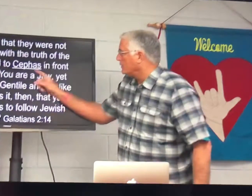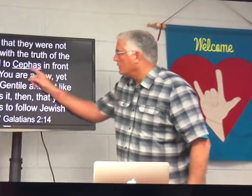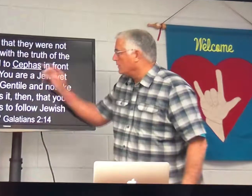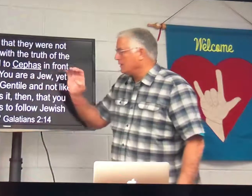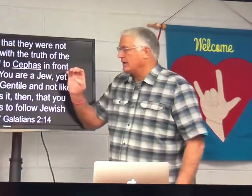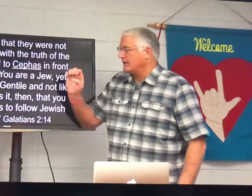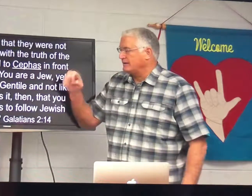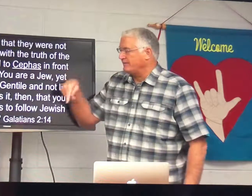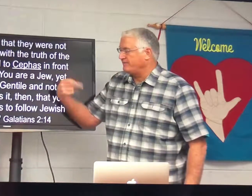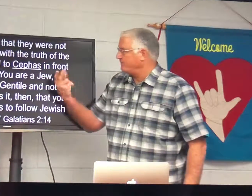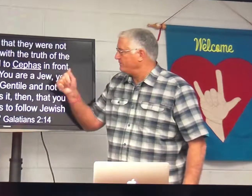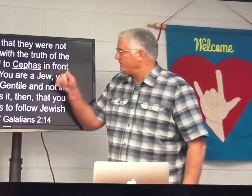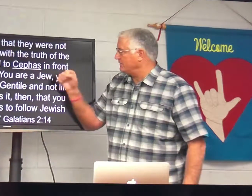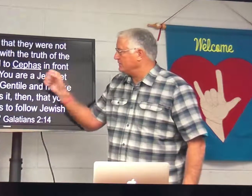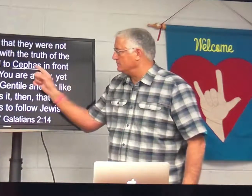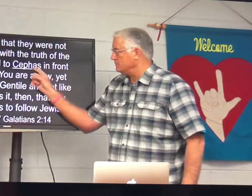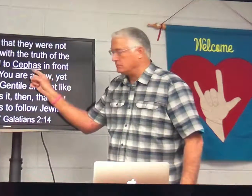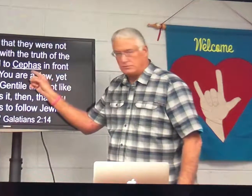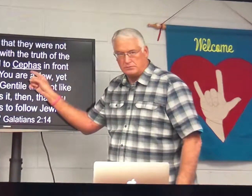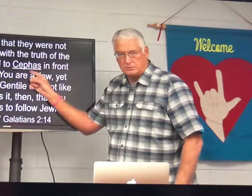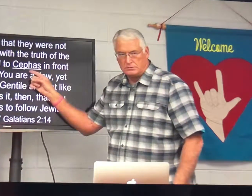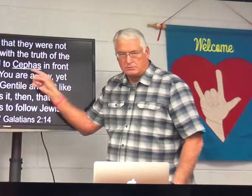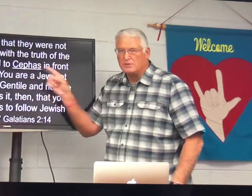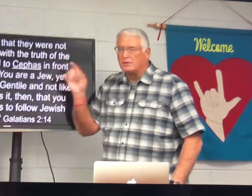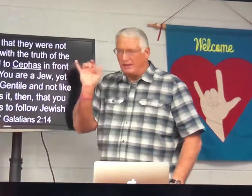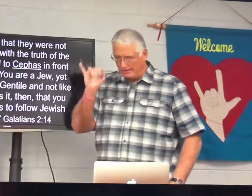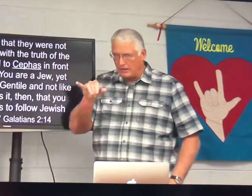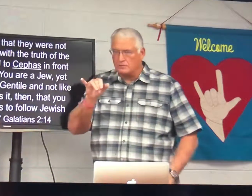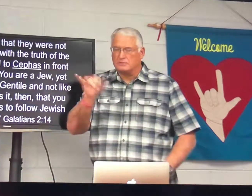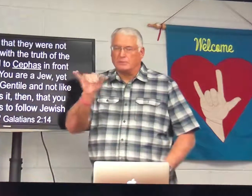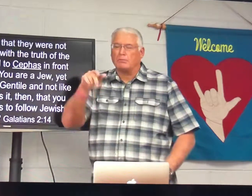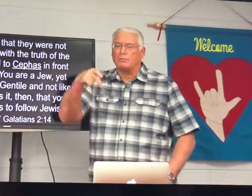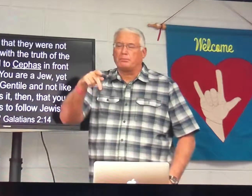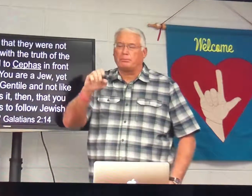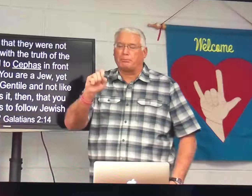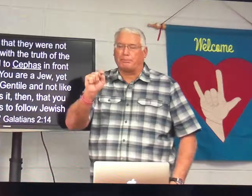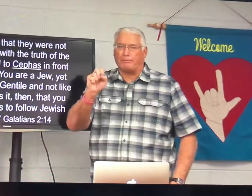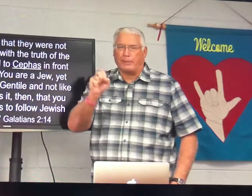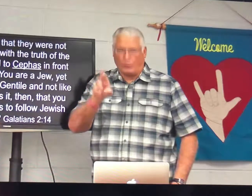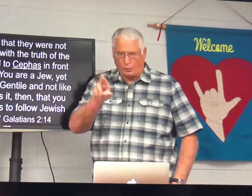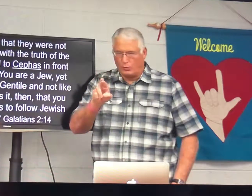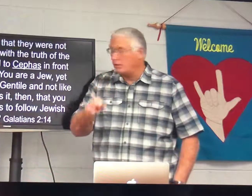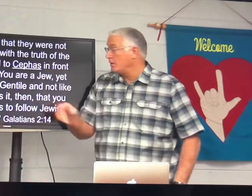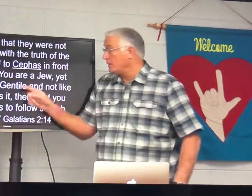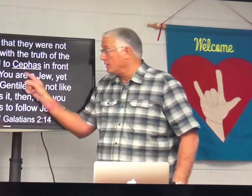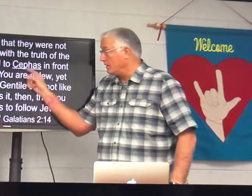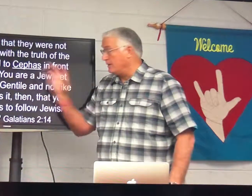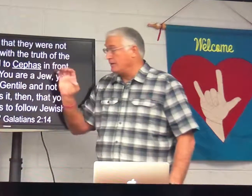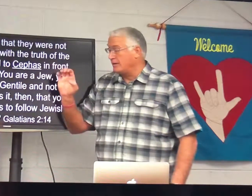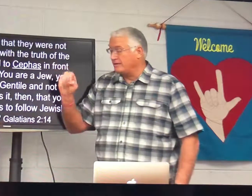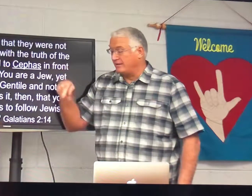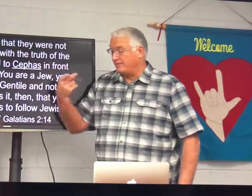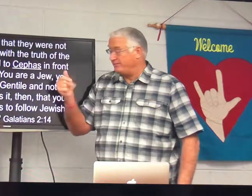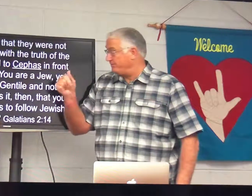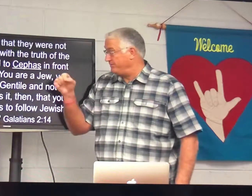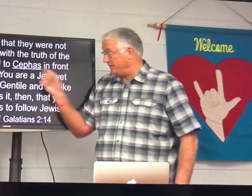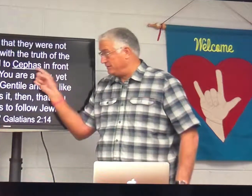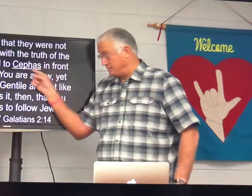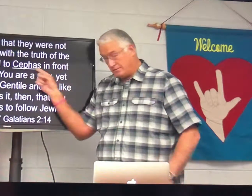Alex Cobb. First pitch, swung on and lifted into left. Mancini to his left, and is there to make